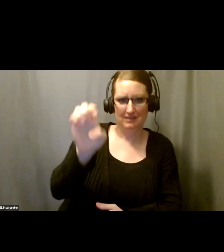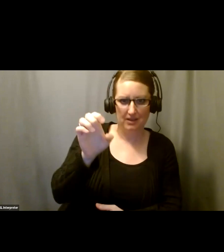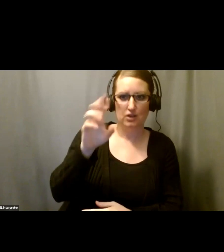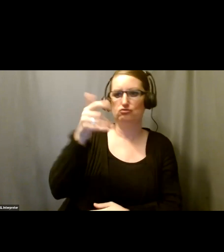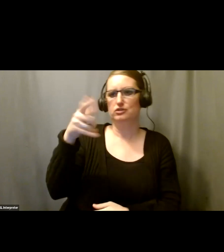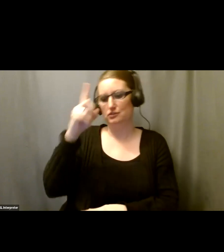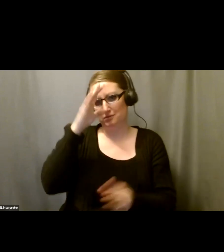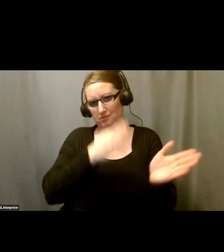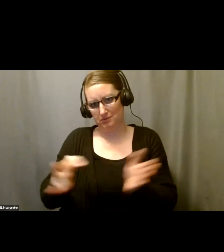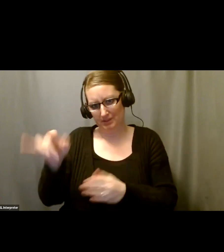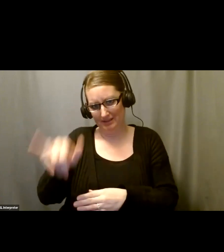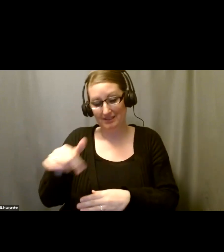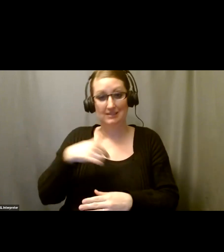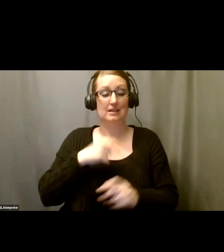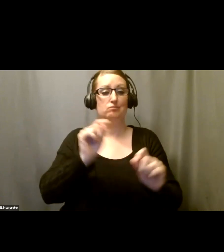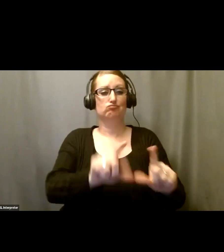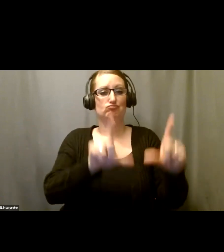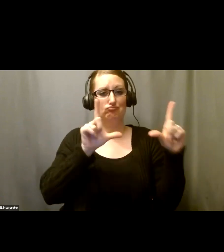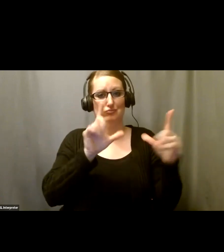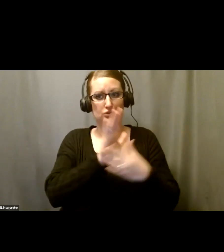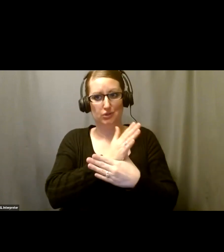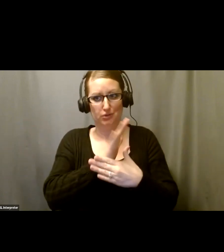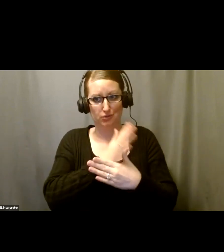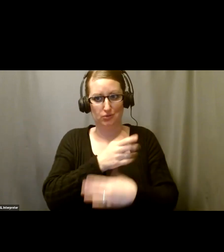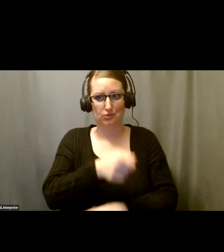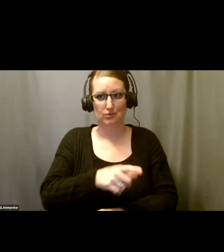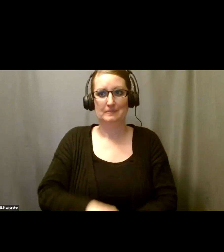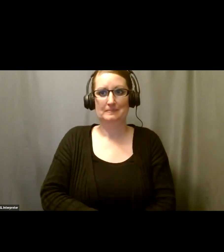organizing this. I'm going to share my screen.